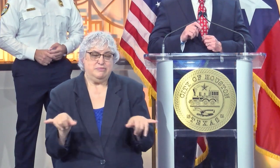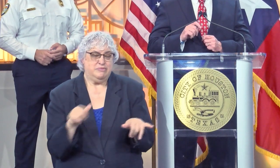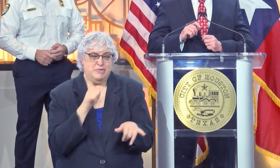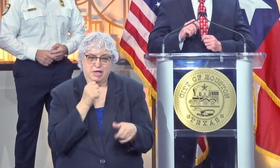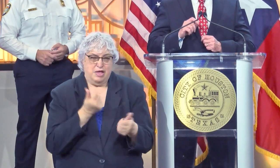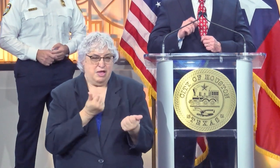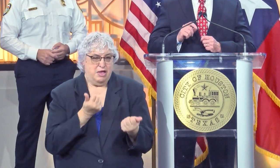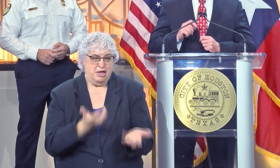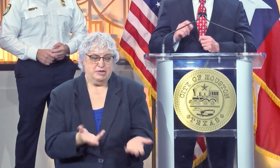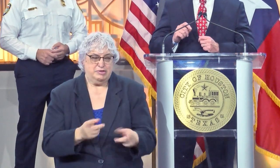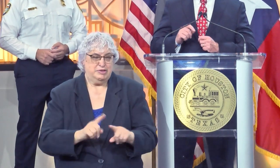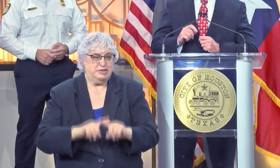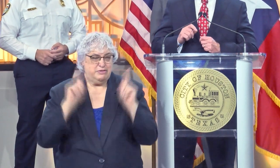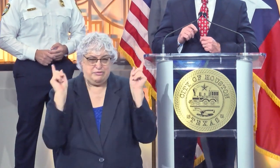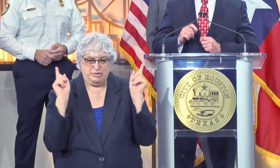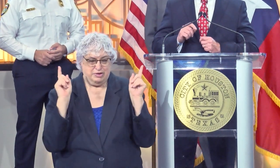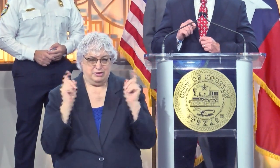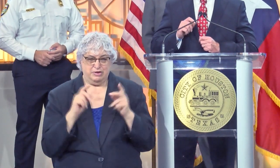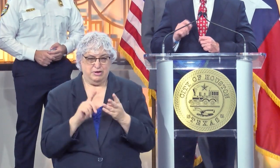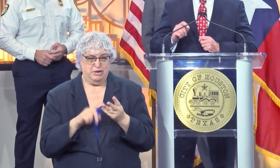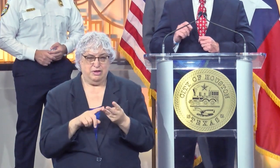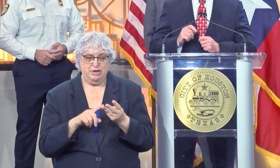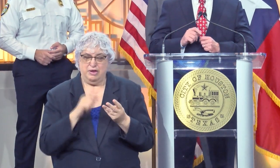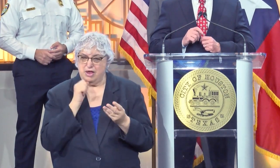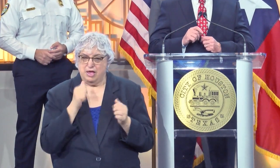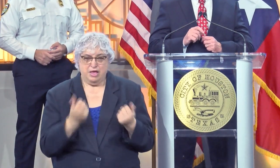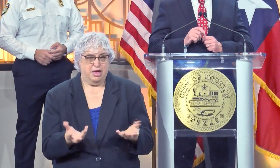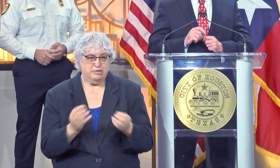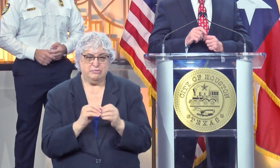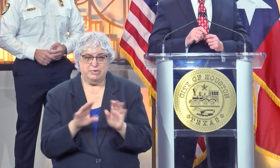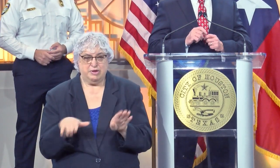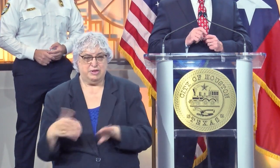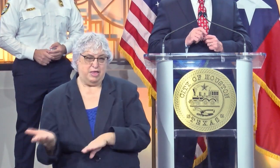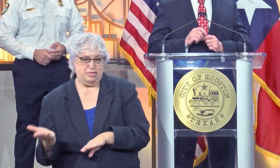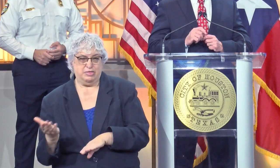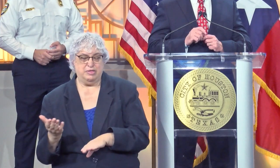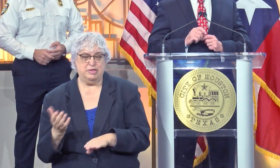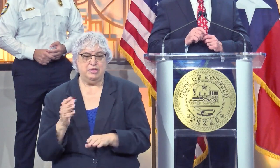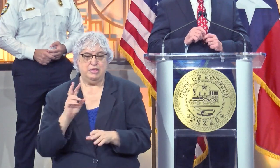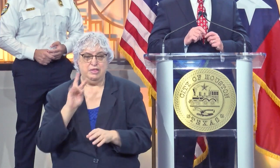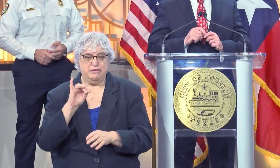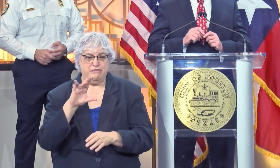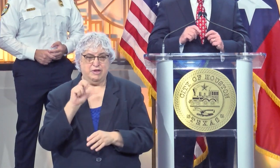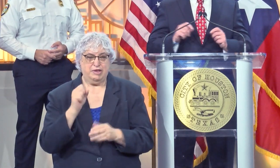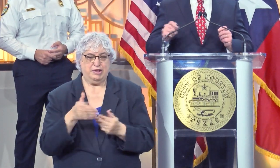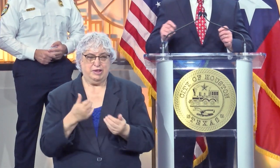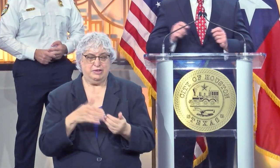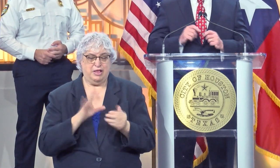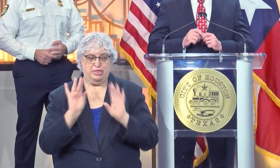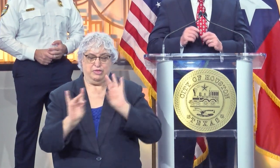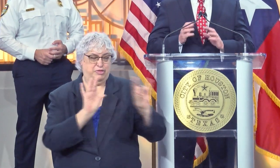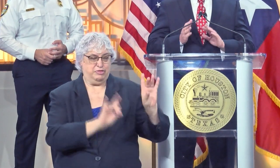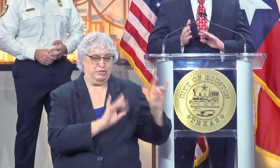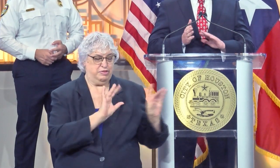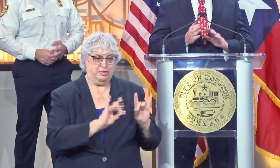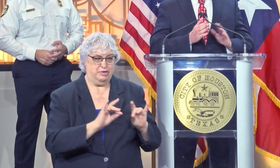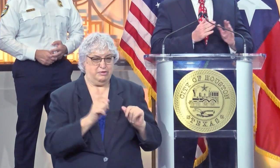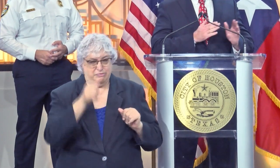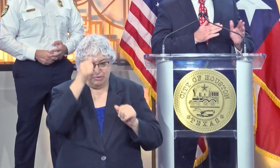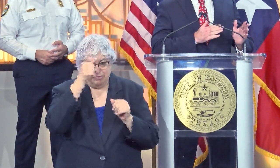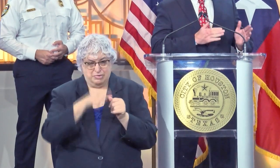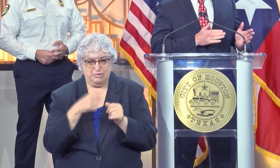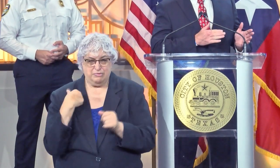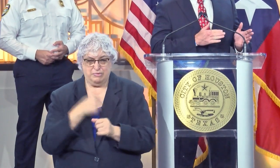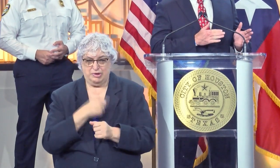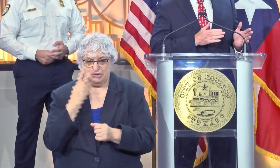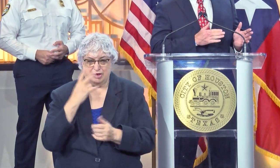more serious illness, doesn't cause any more death. The change appears to be that the virus is more easily transmitted. And if you recall, we